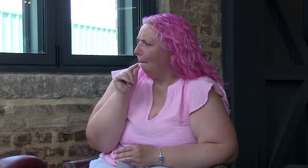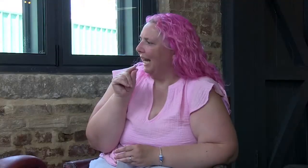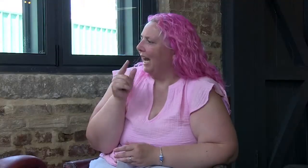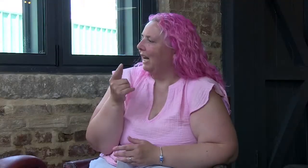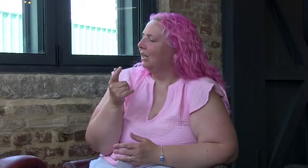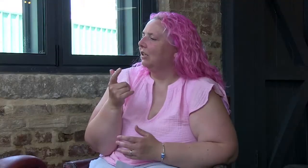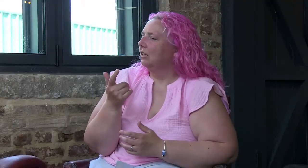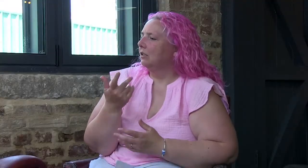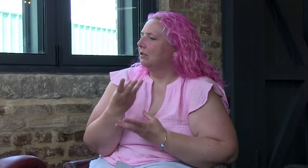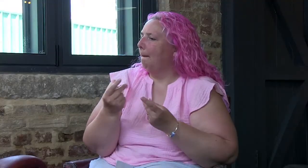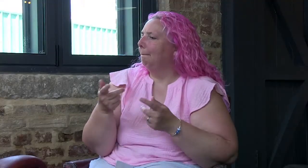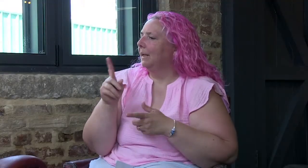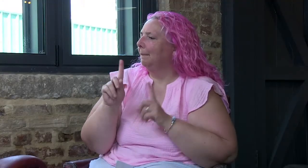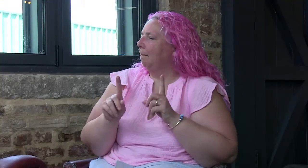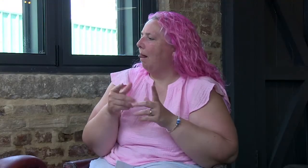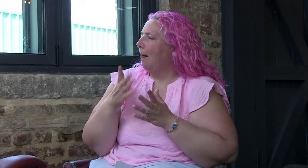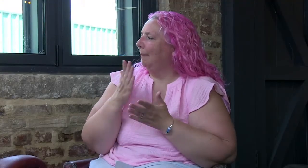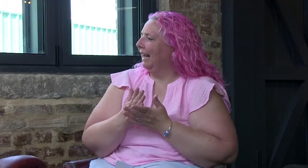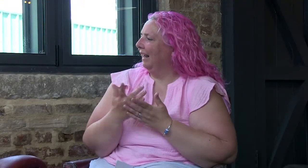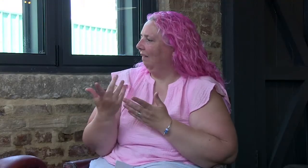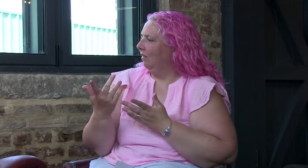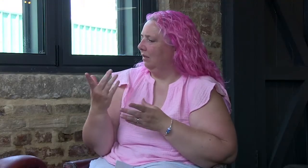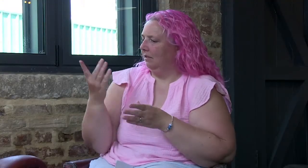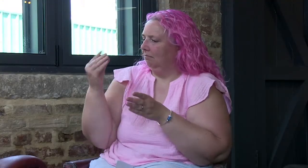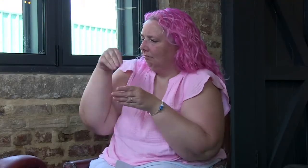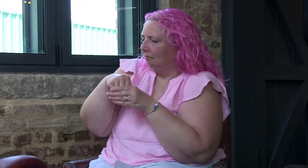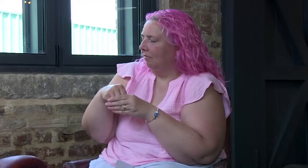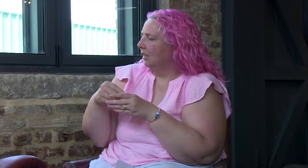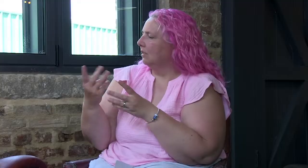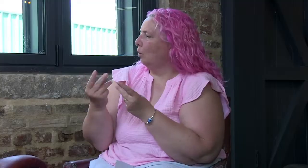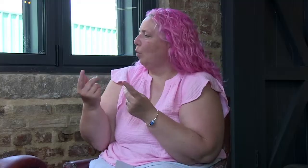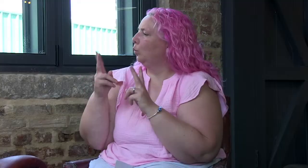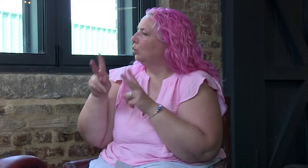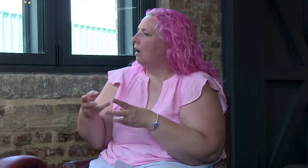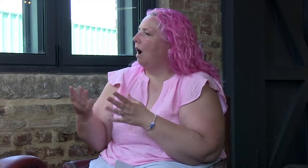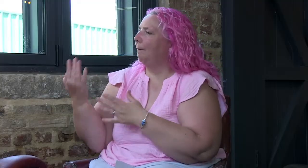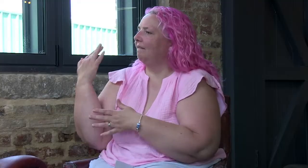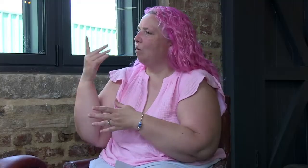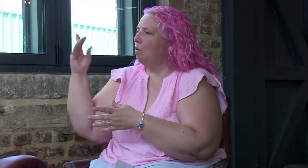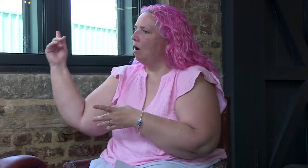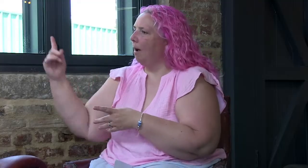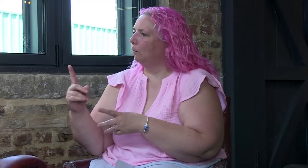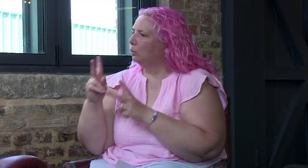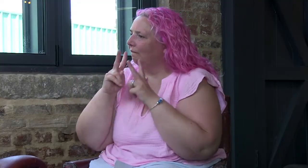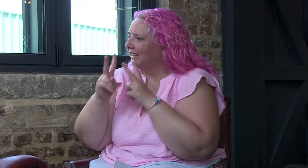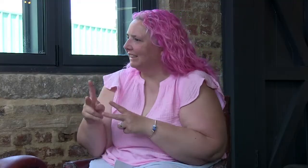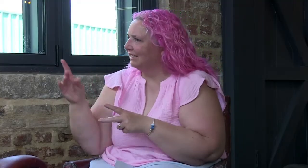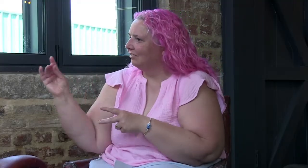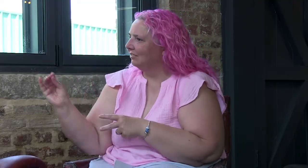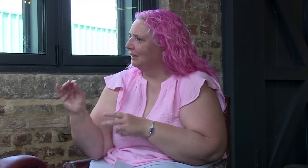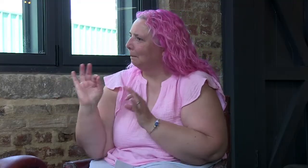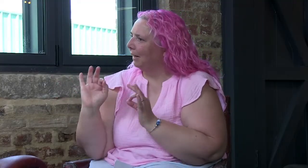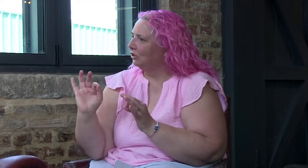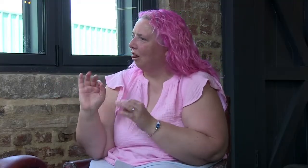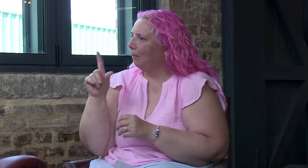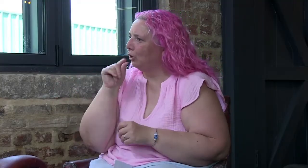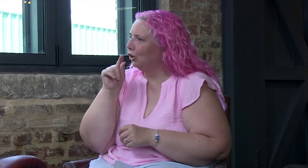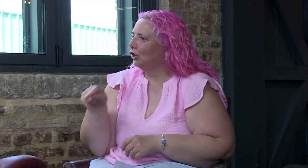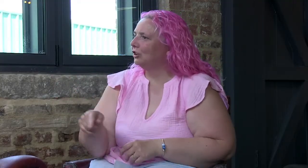Sorry. Robins are also, some people believe that, you know, they could be spirits of people that you've lost in the past.